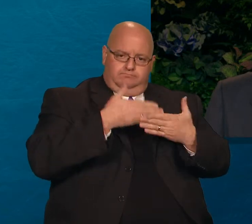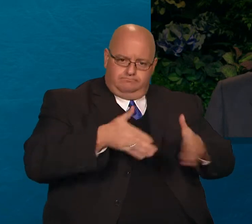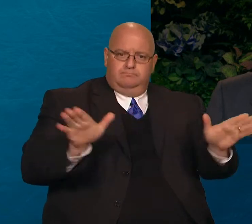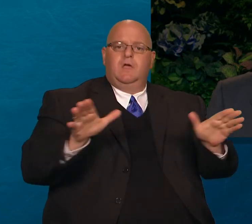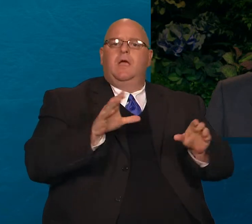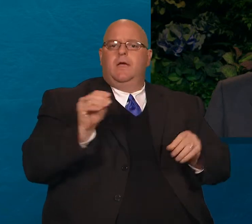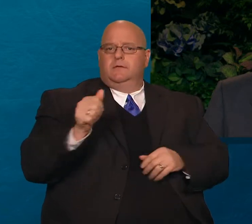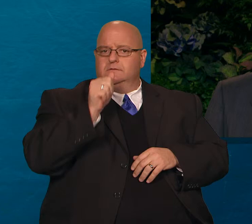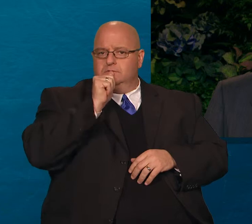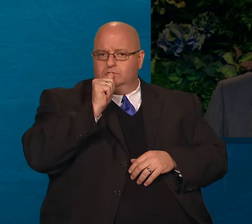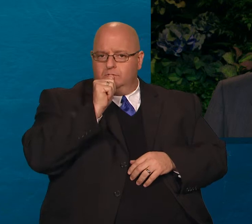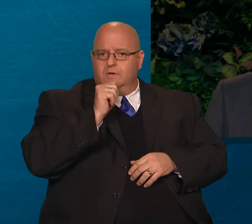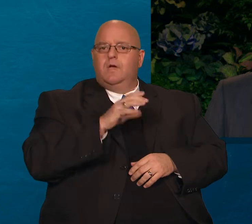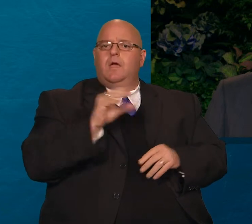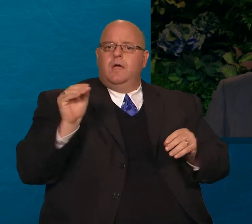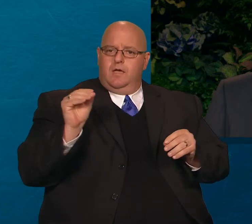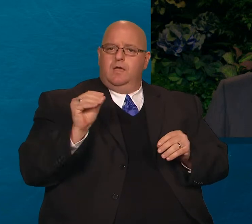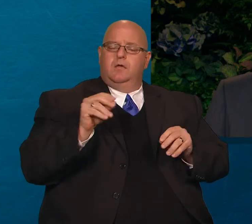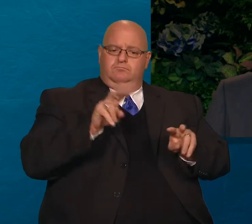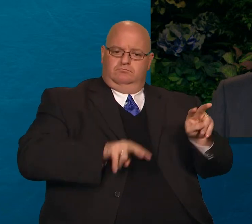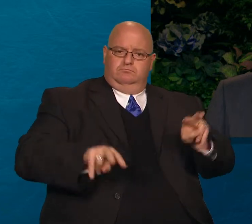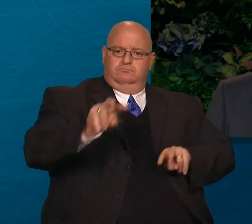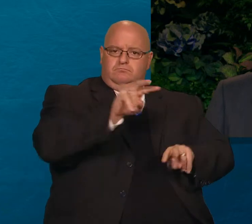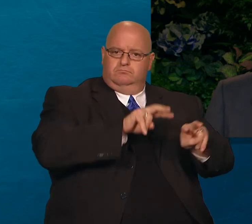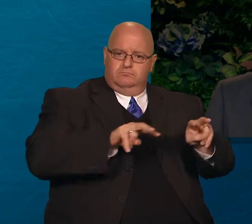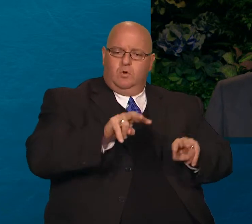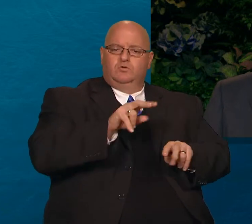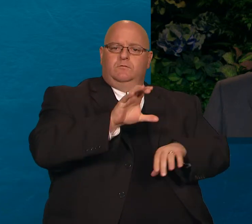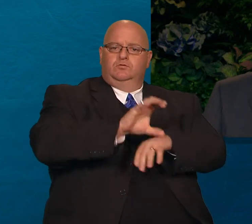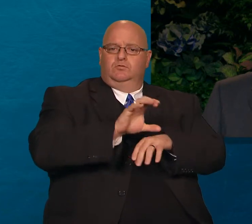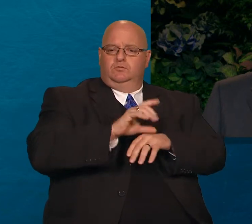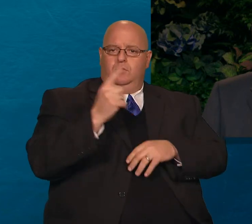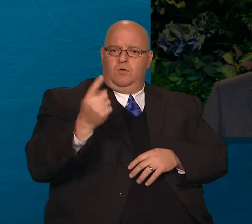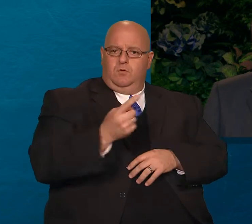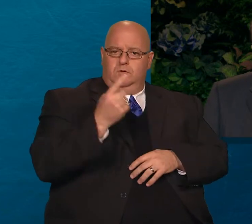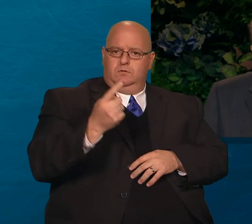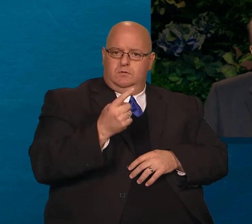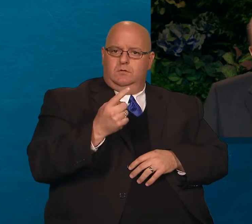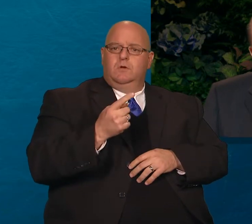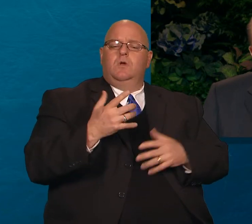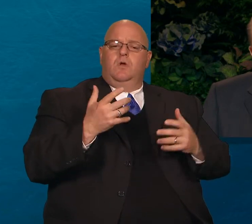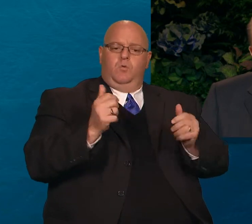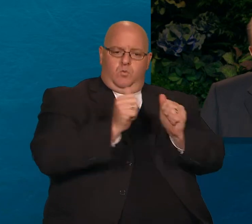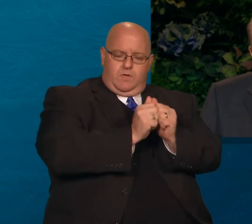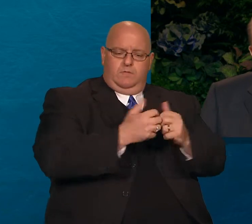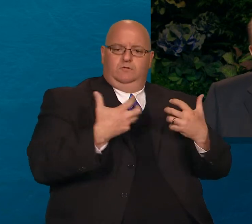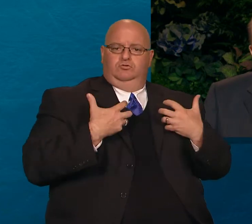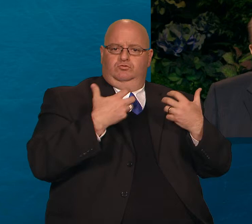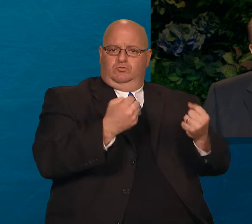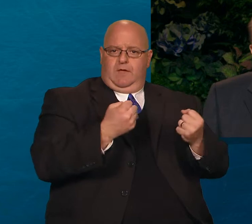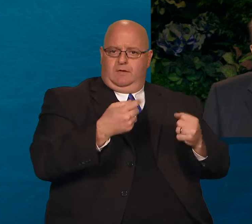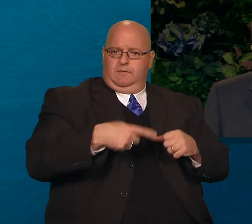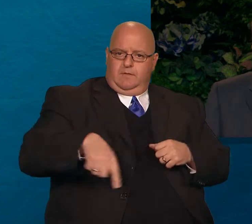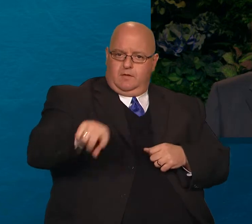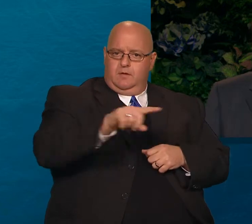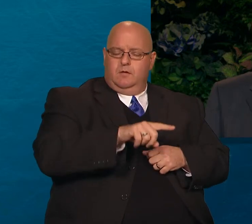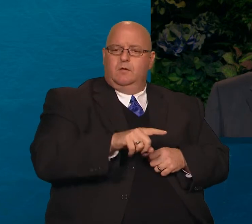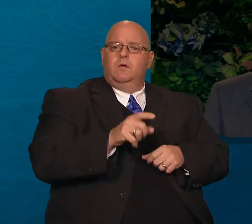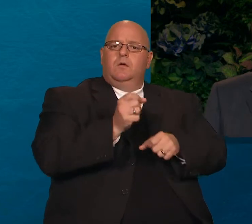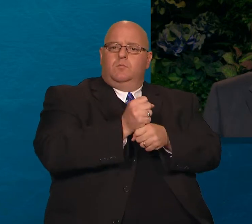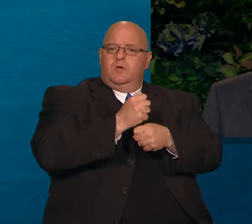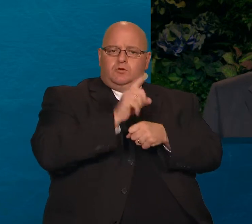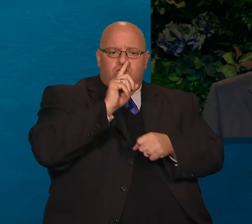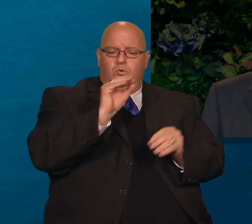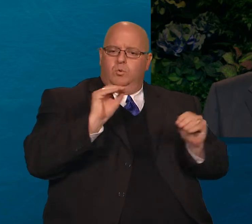to all family duties, to watch over the church always, and be with and strengthen them, and see that there is